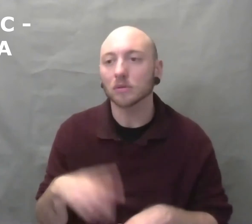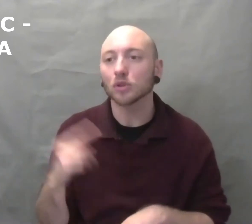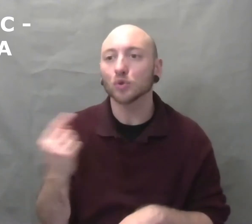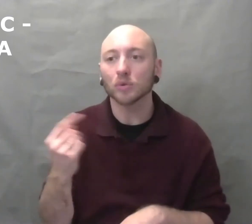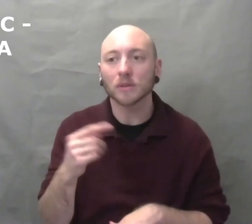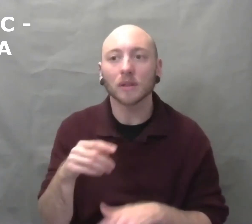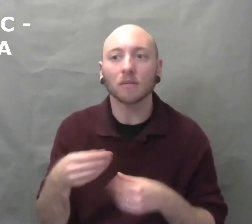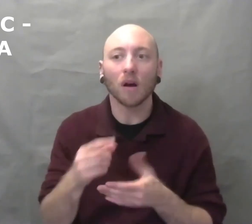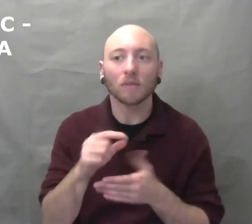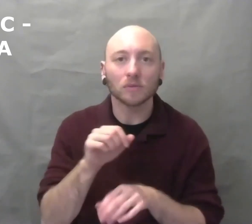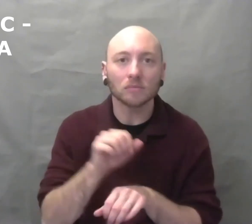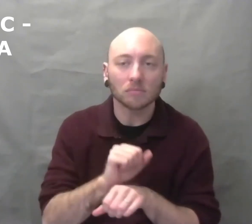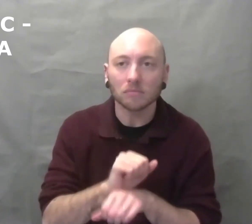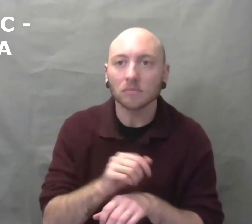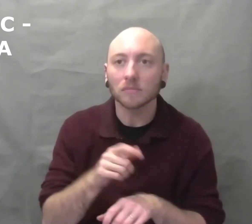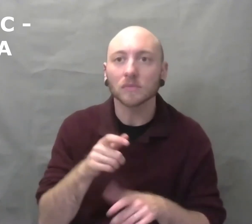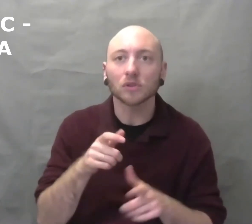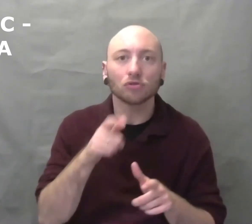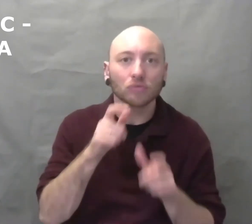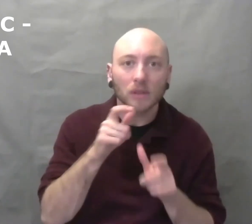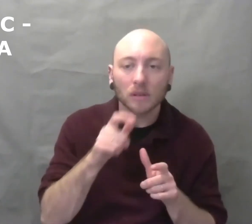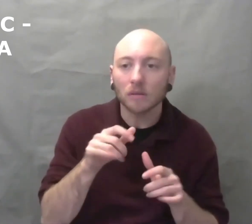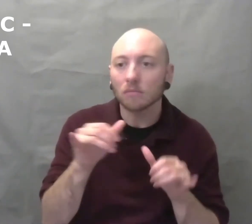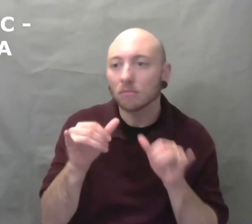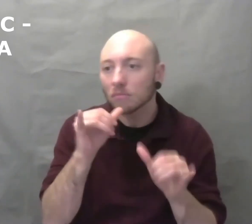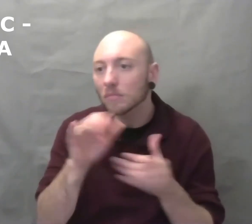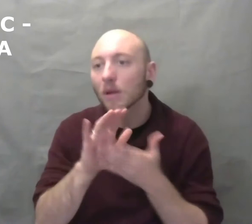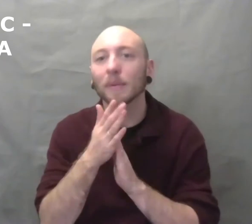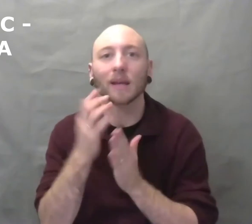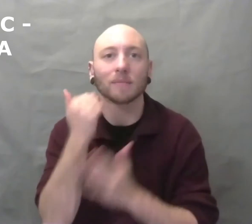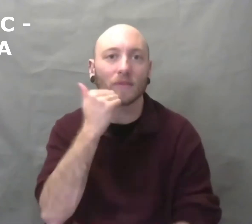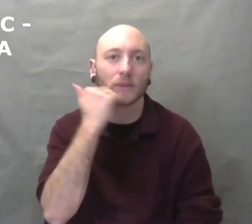be drinking. And before you know, it was an everyday thing. And